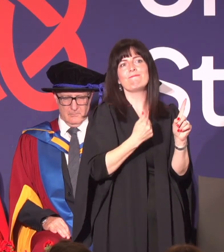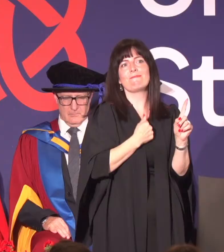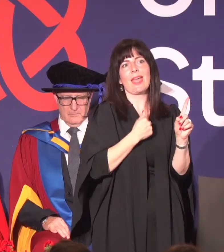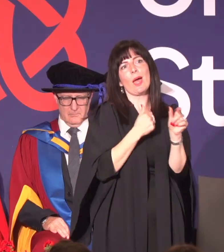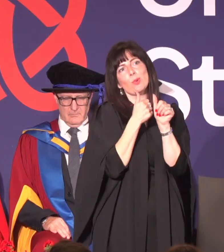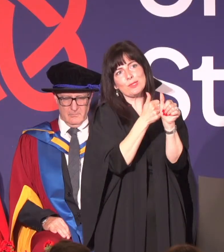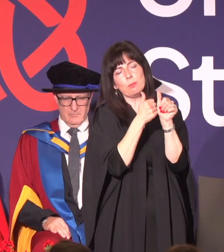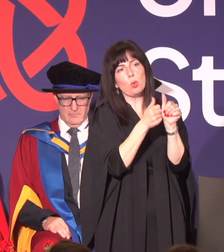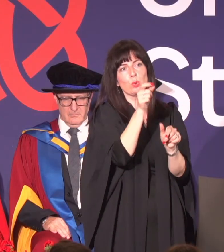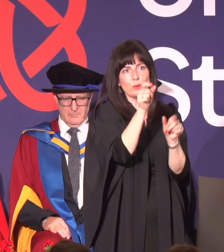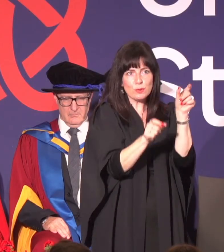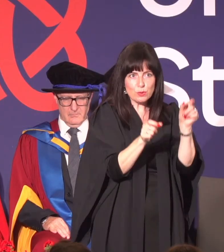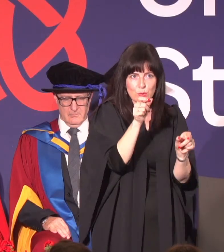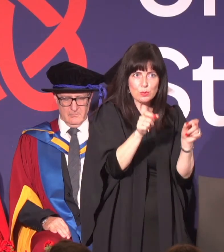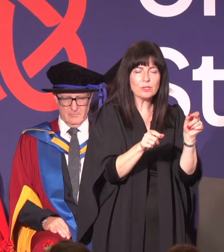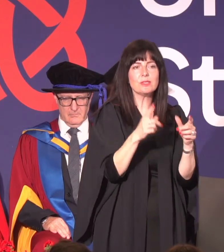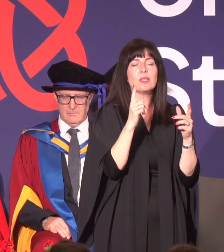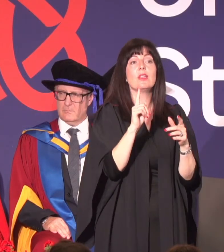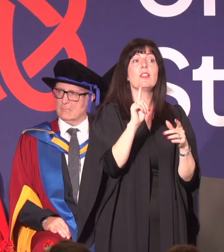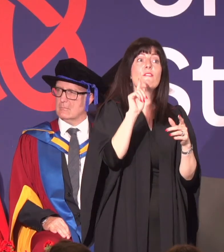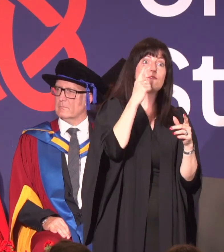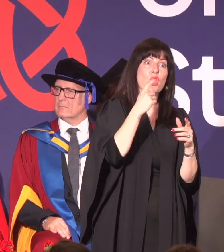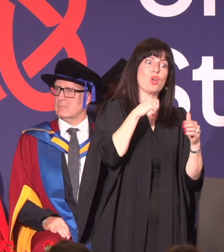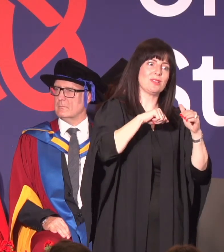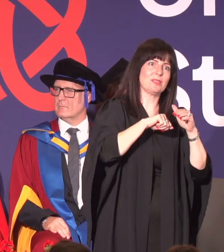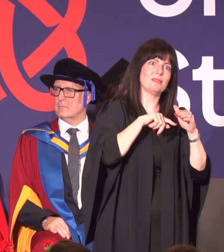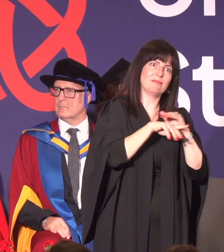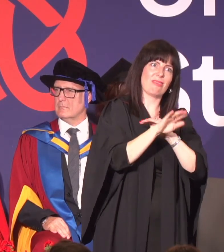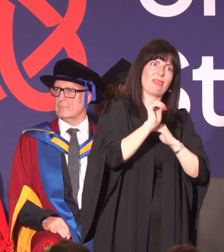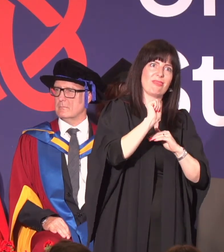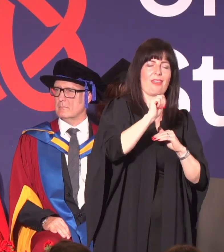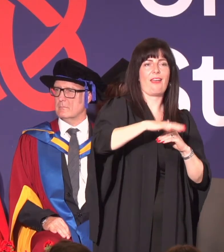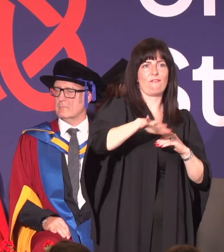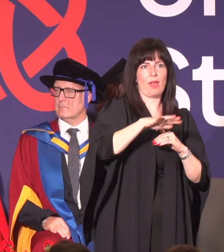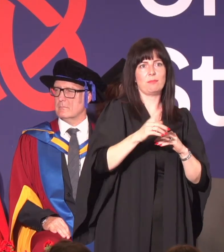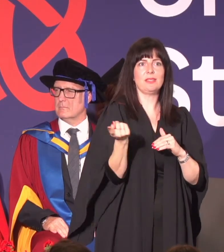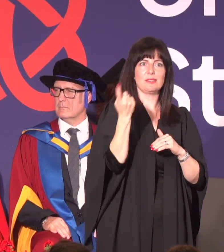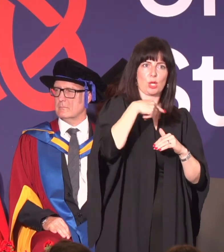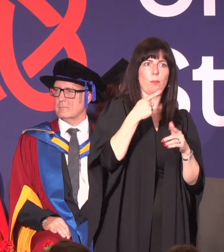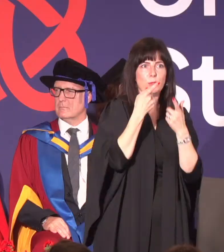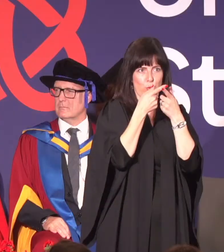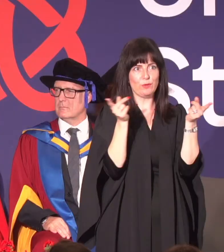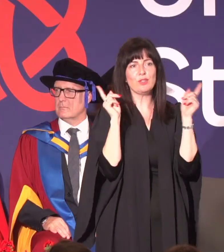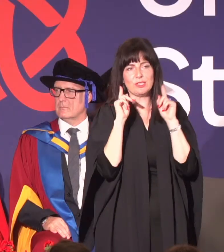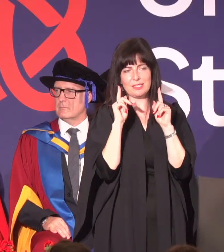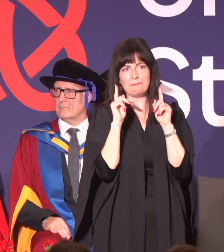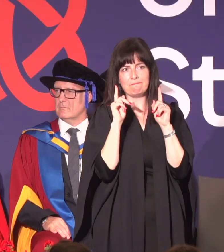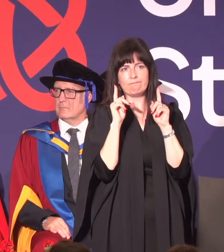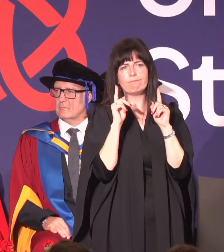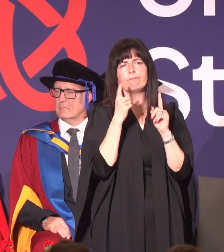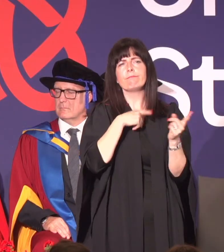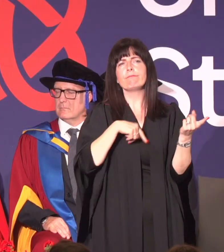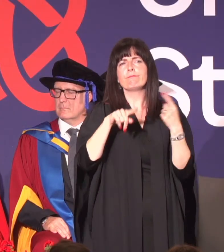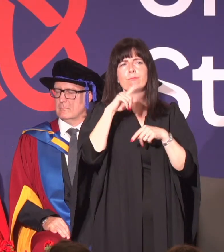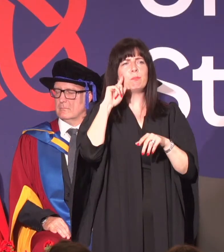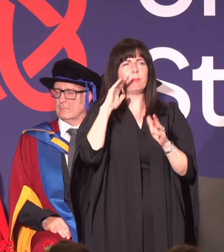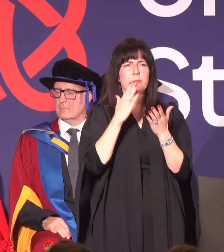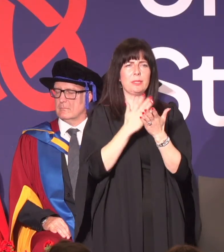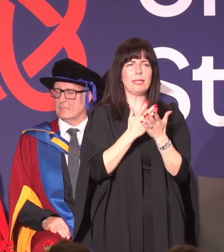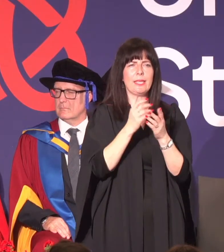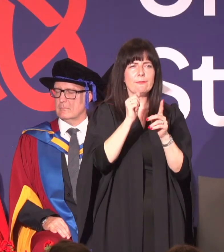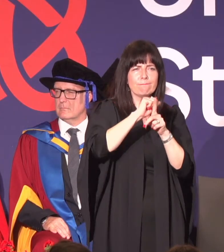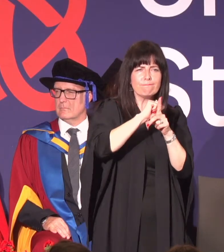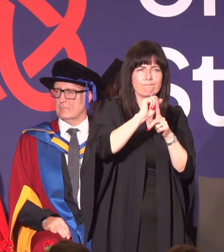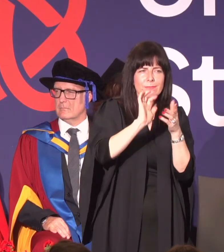support of students who are in the first of their family to experience university. We believe in building skills that